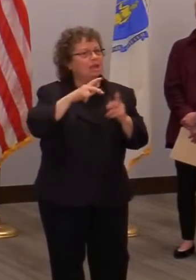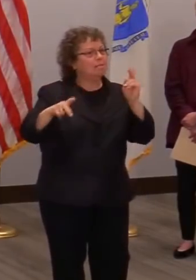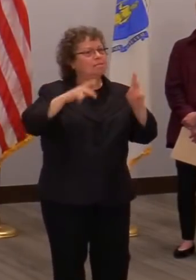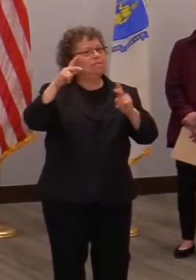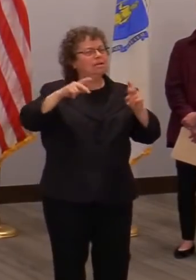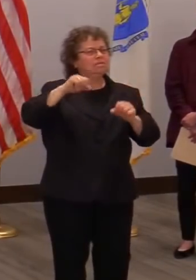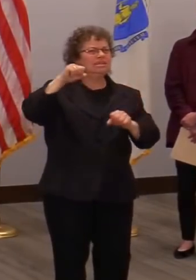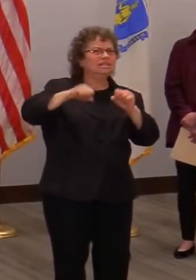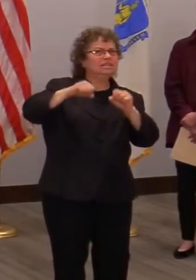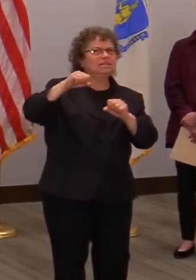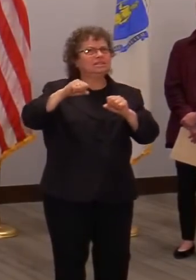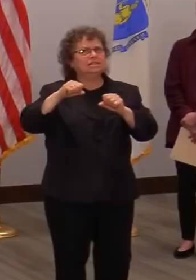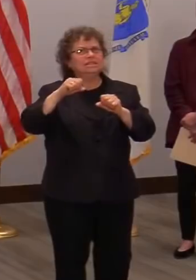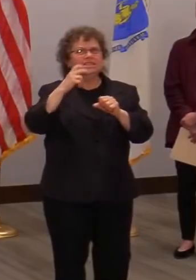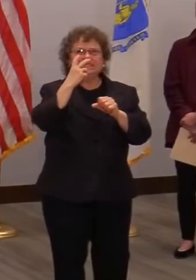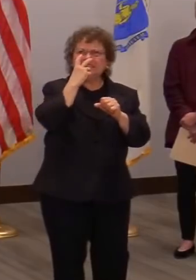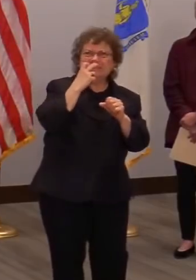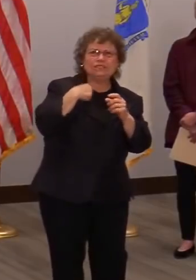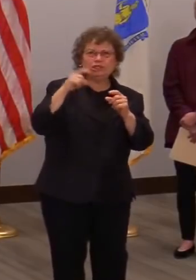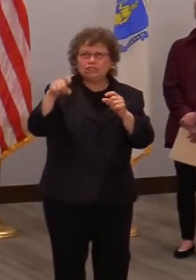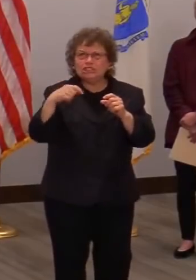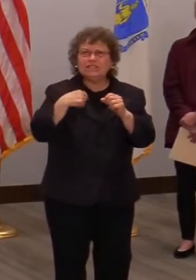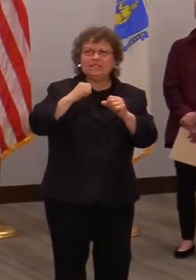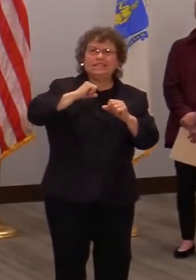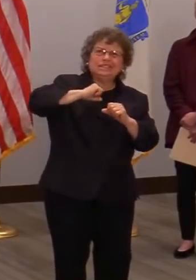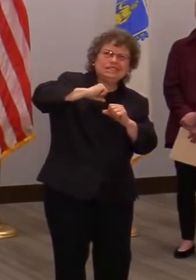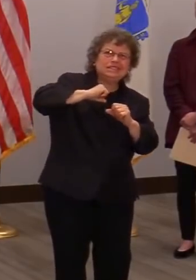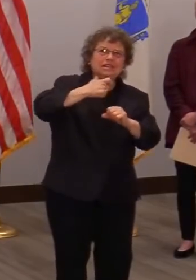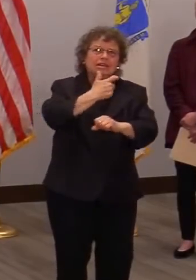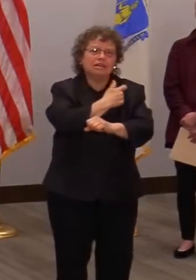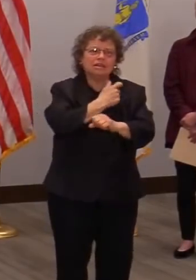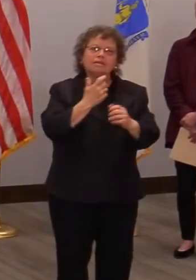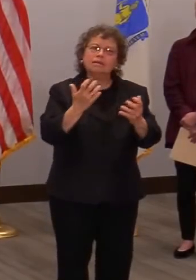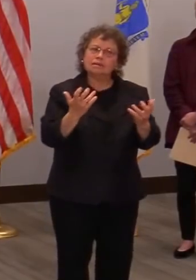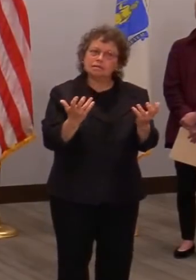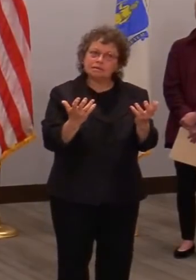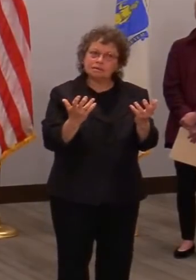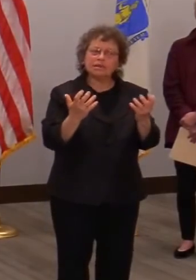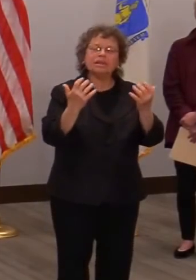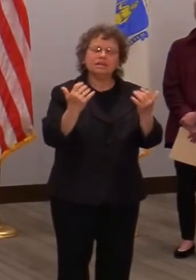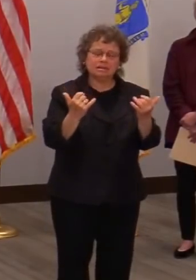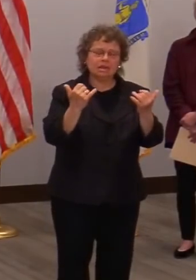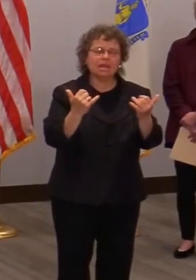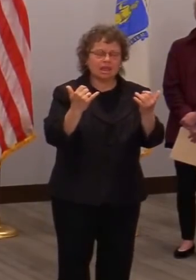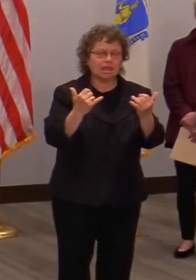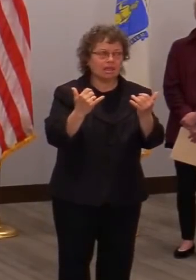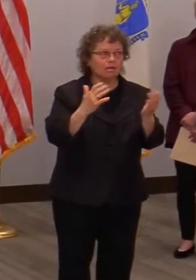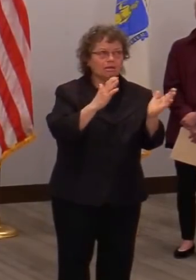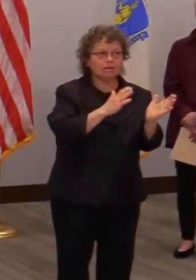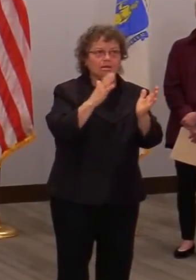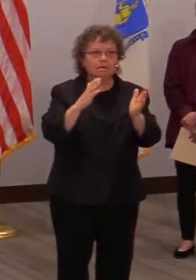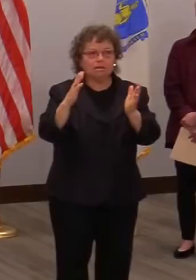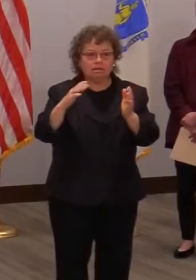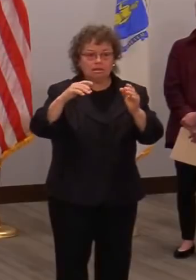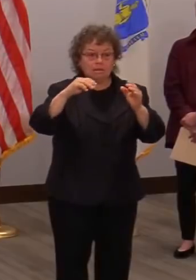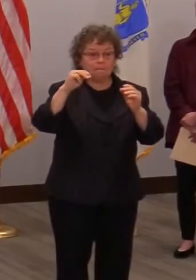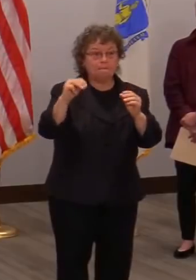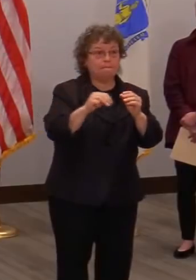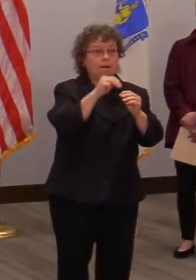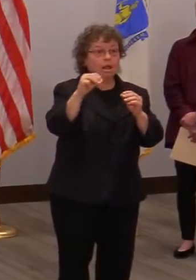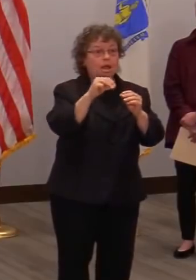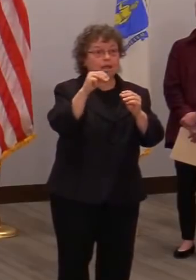and apprehensions about getting vaccinated. And now, we obviously enter a very important phase for our Commonwealth. Come Monday,